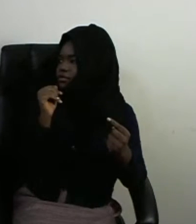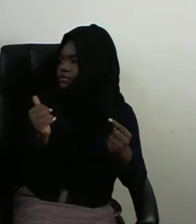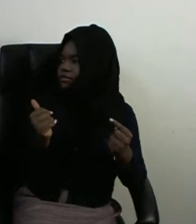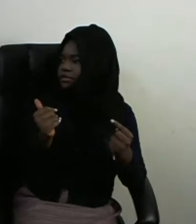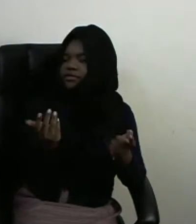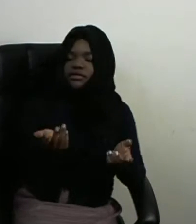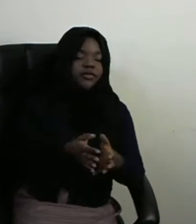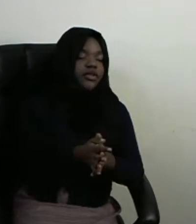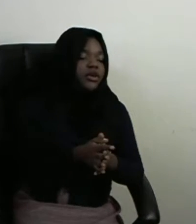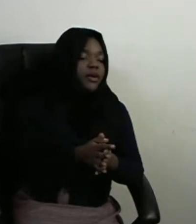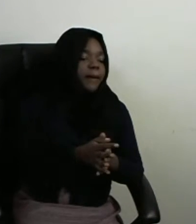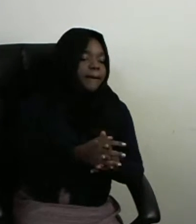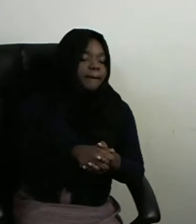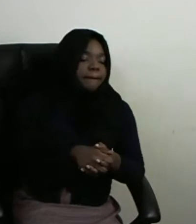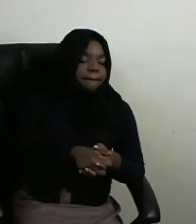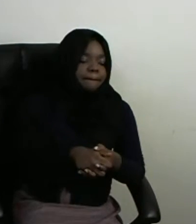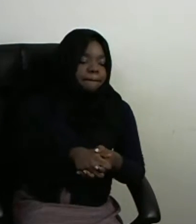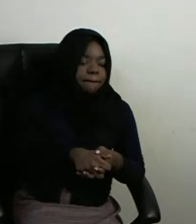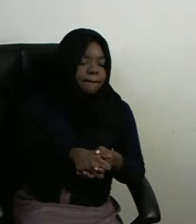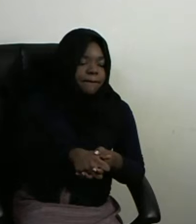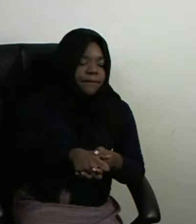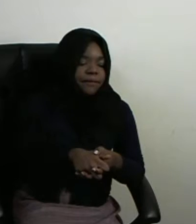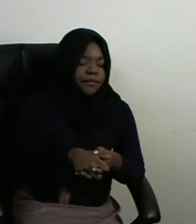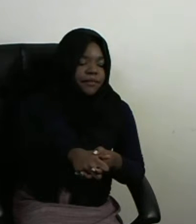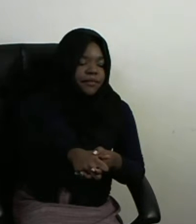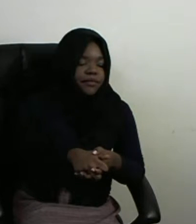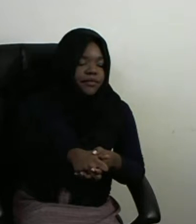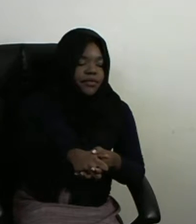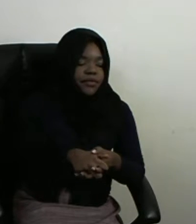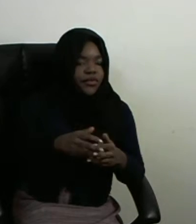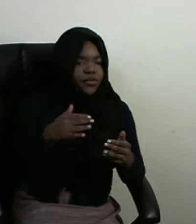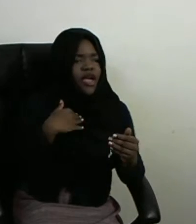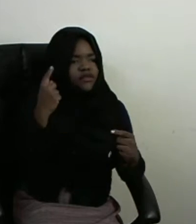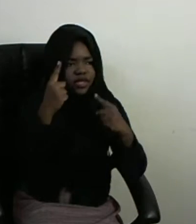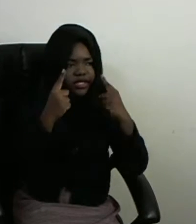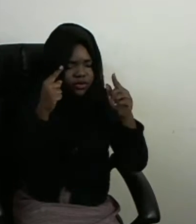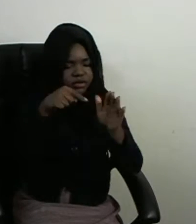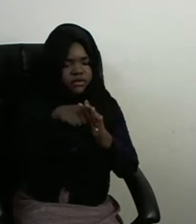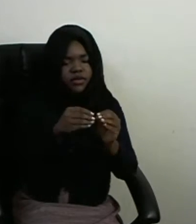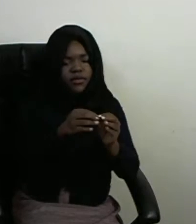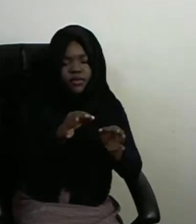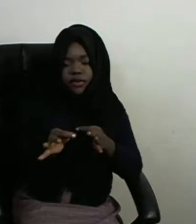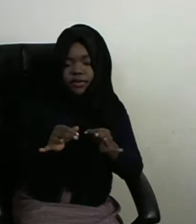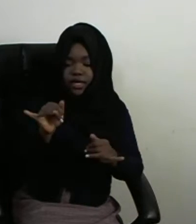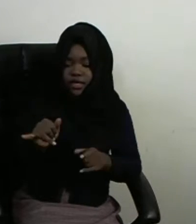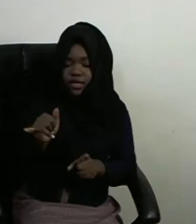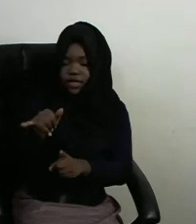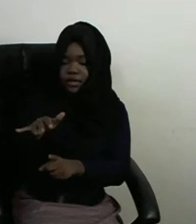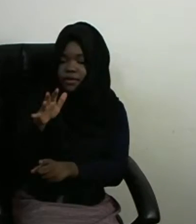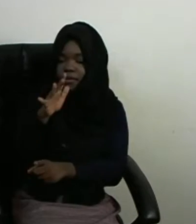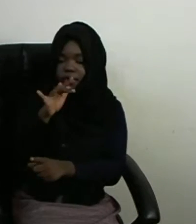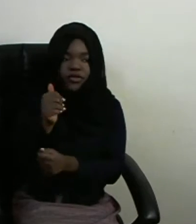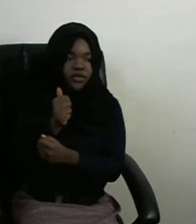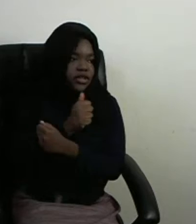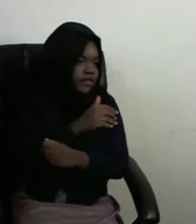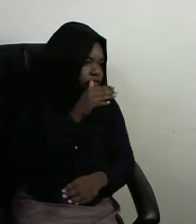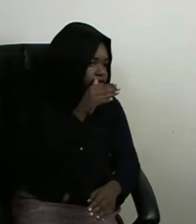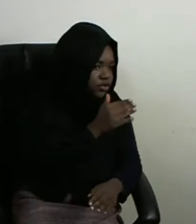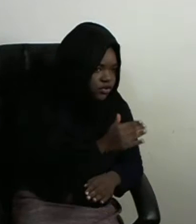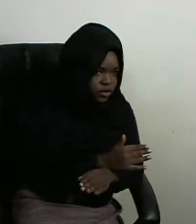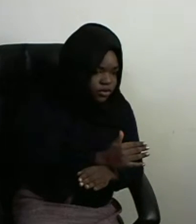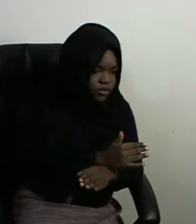Well, basically, there is an element of consideration. The mother loves the